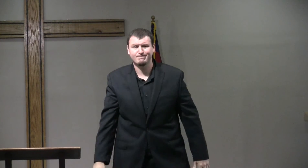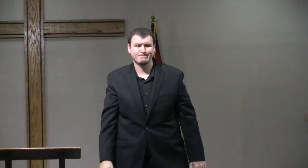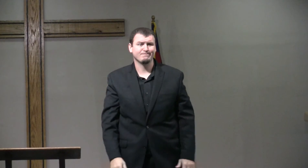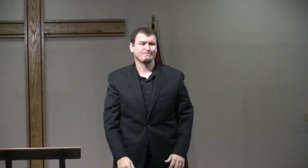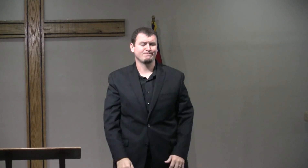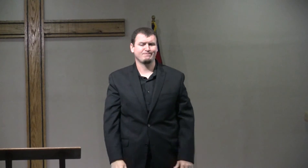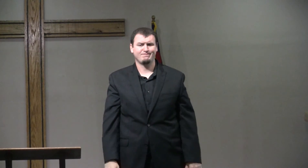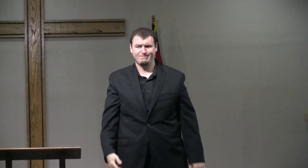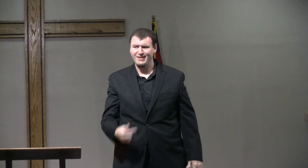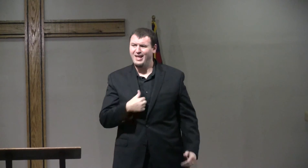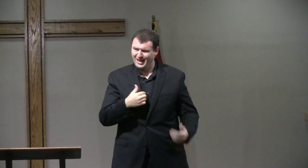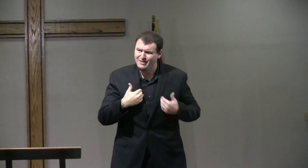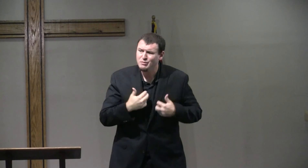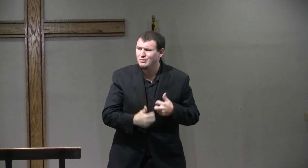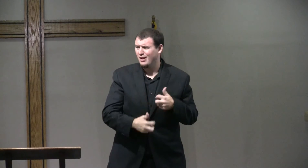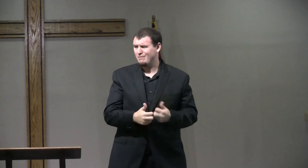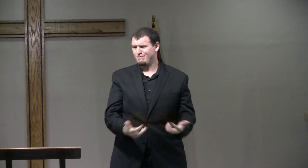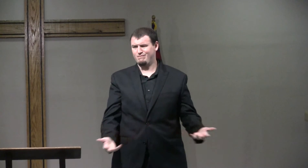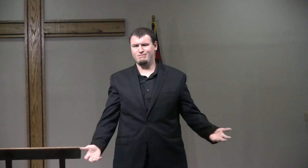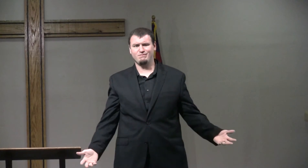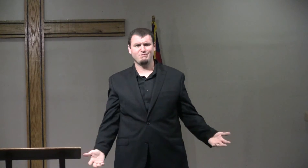I have problems.